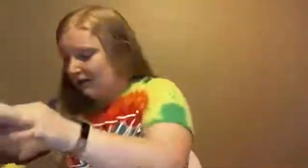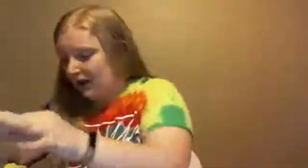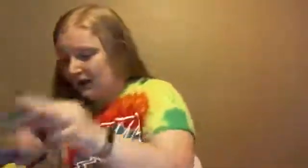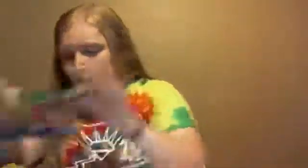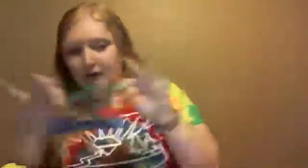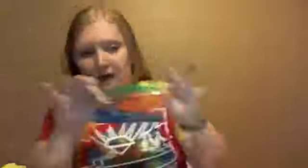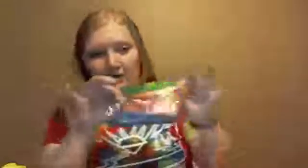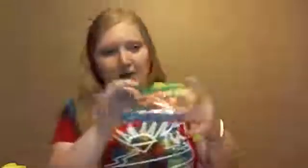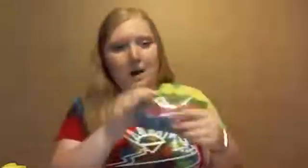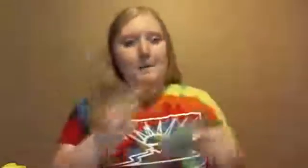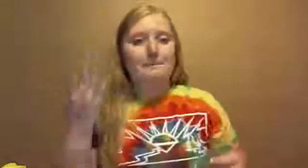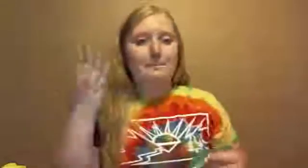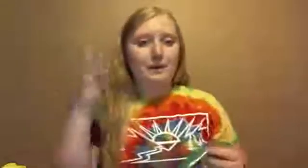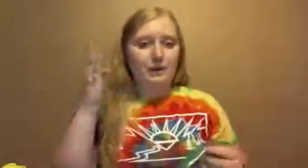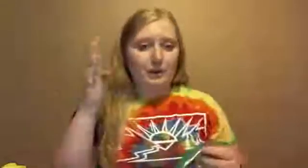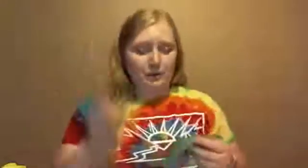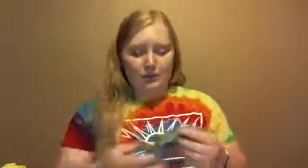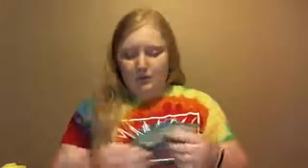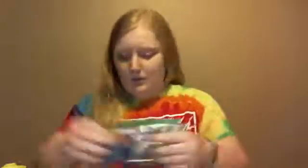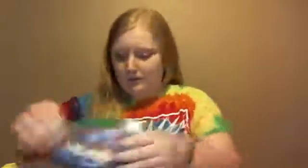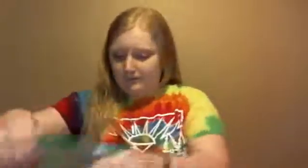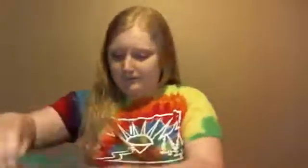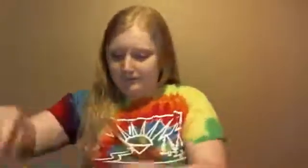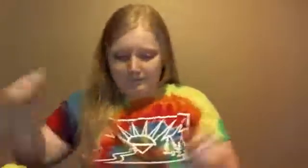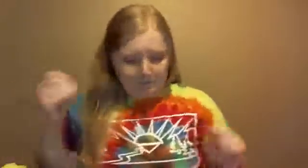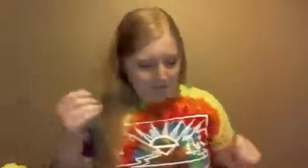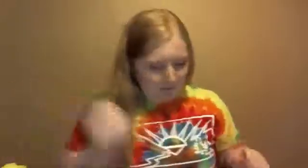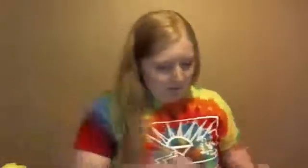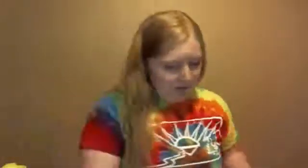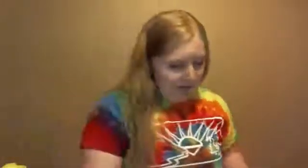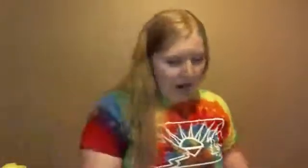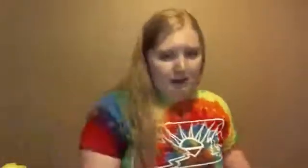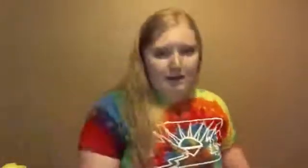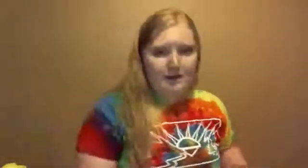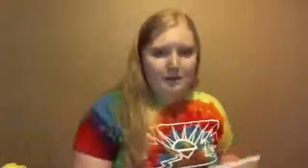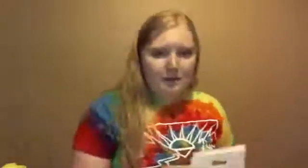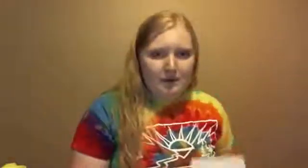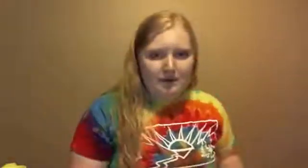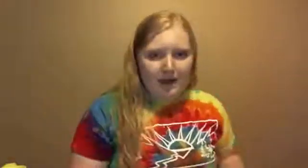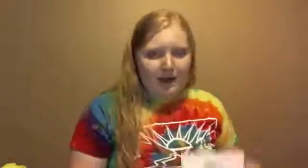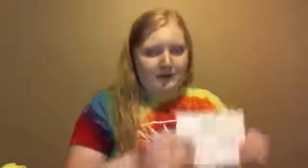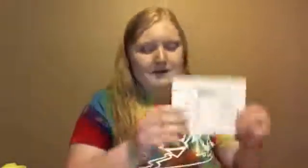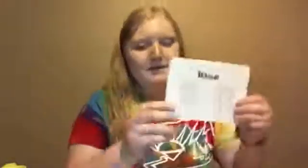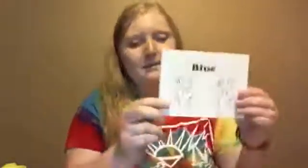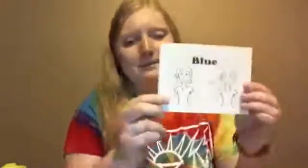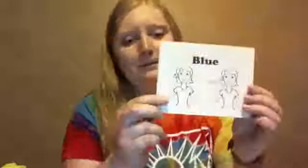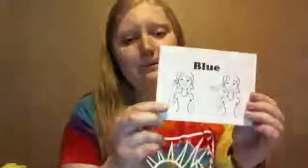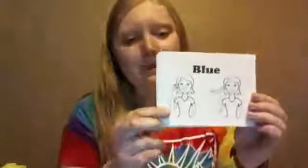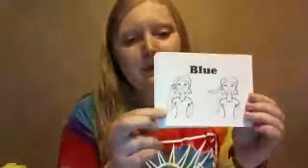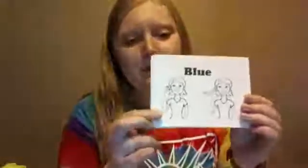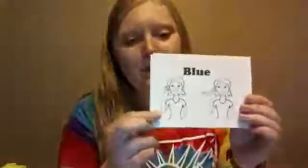Alright, so that was our blue. Okay, let's see what's next. We have